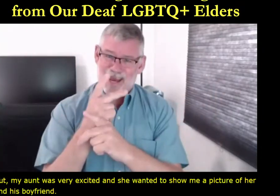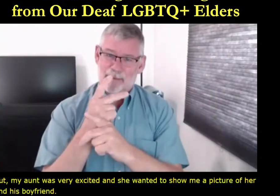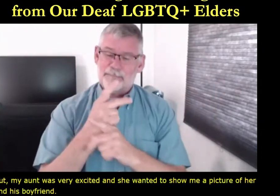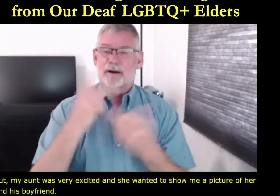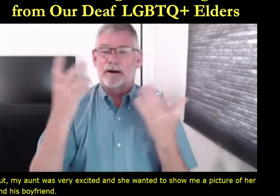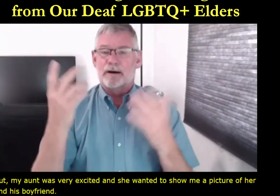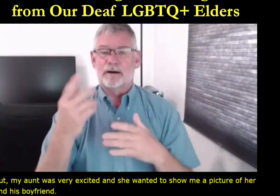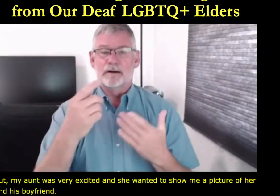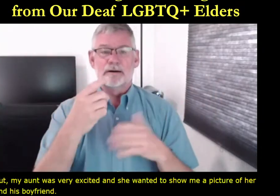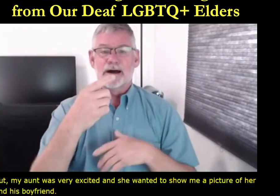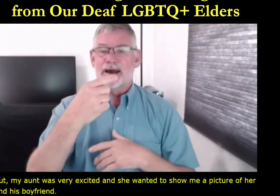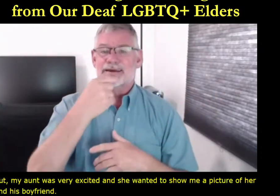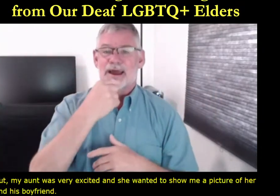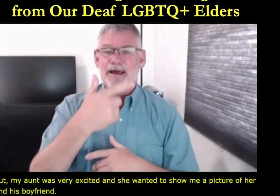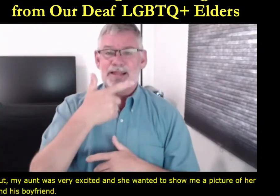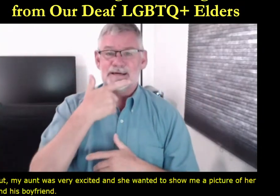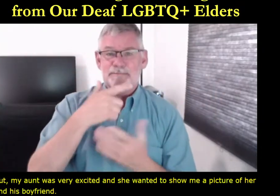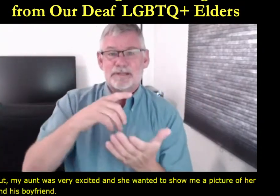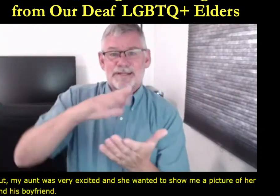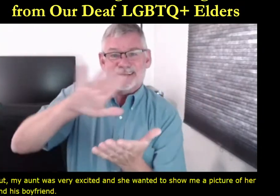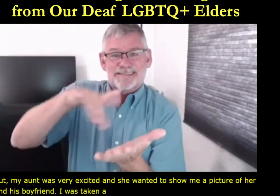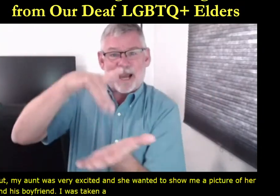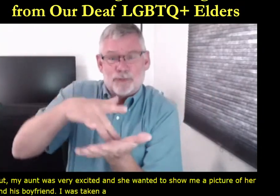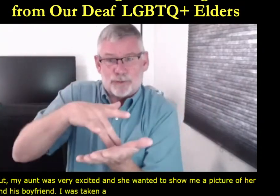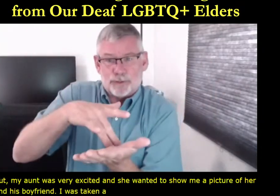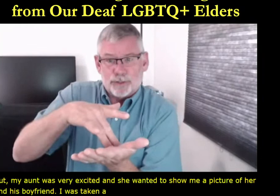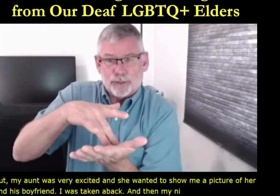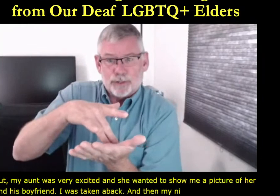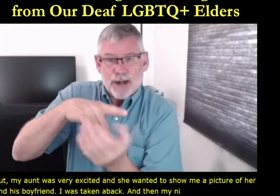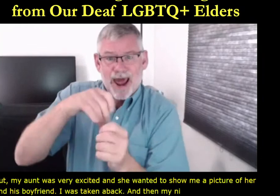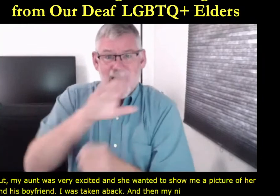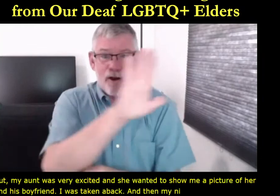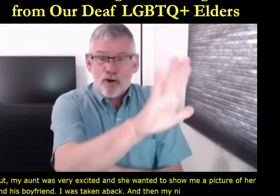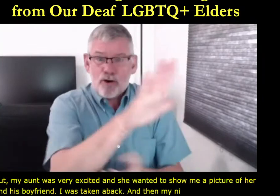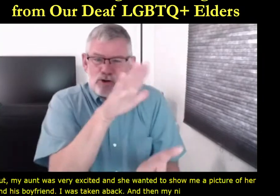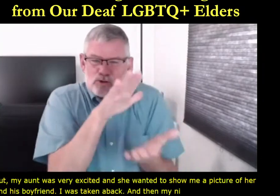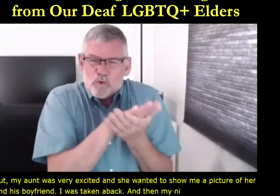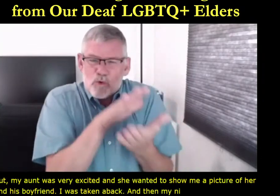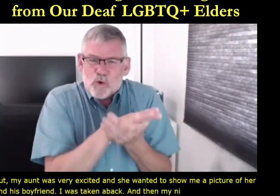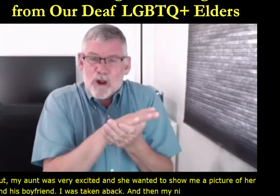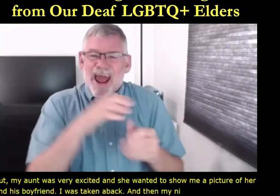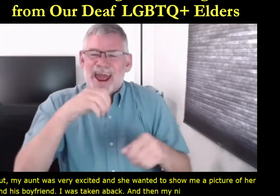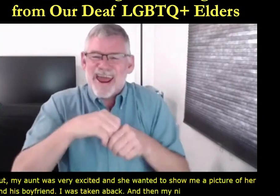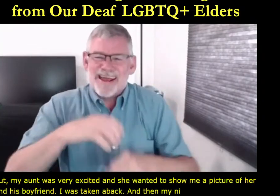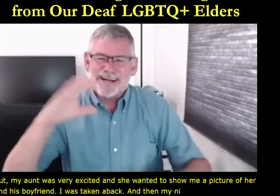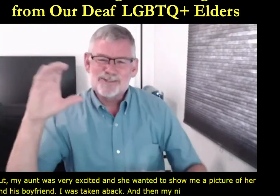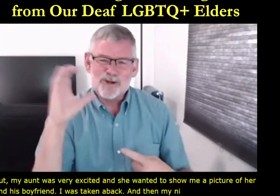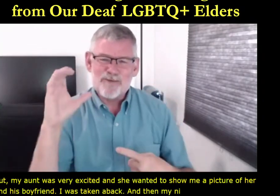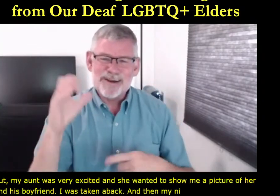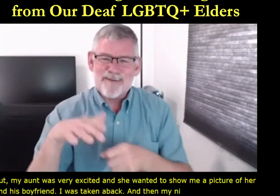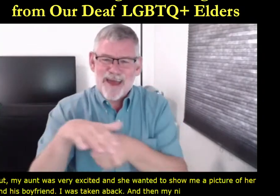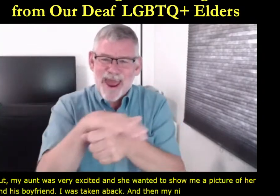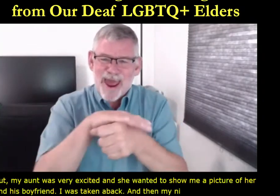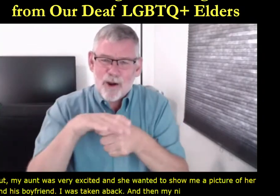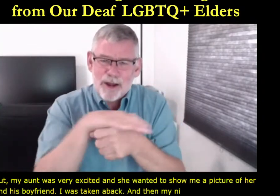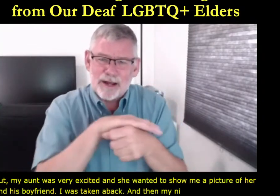and she fought to keep gay and lesbian the gay and lesbian center at her school in a